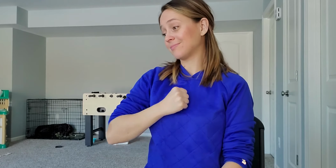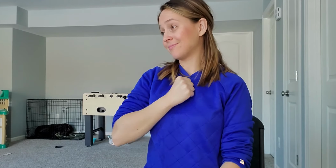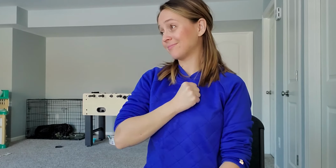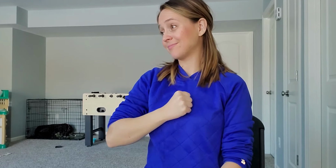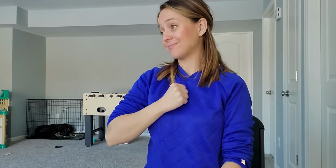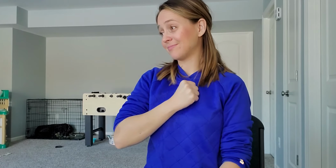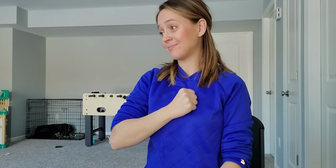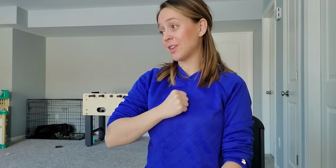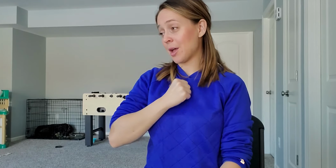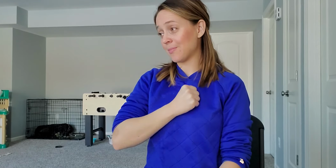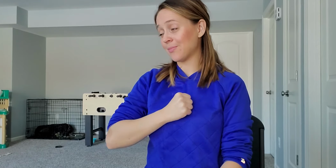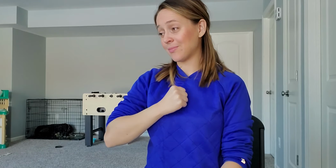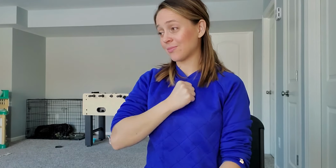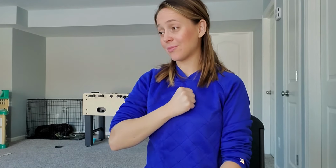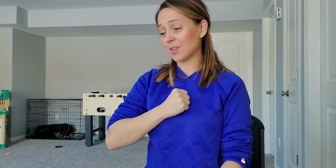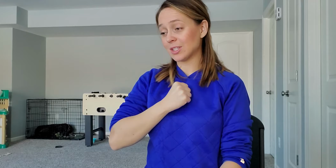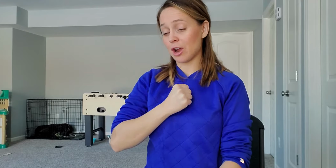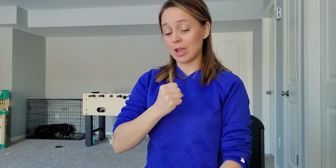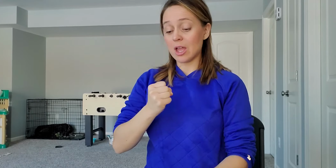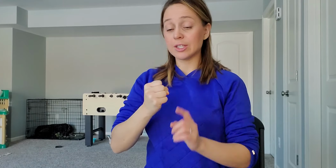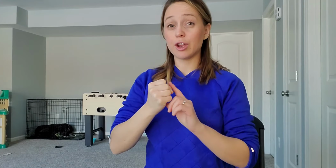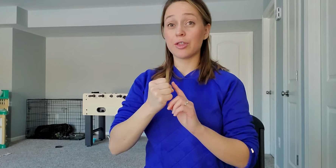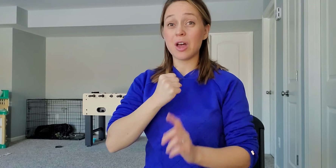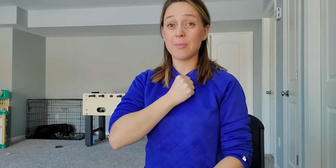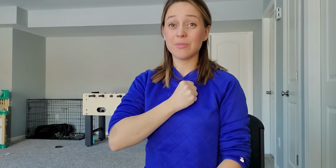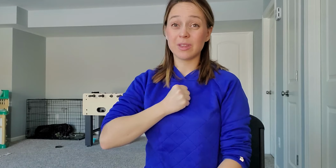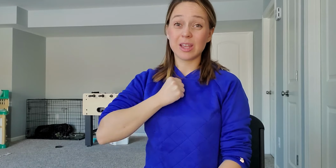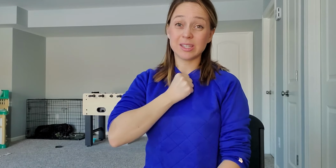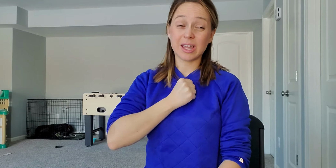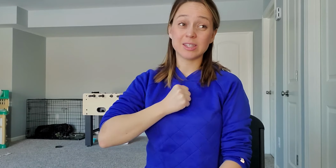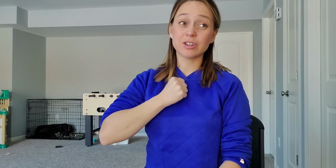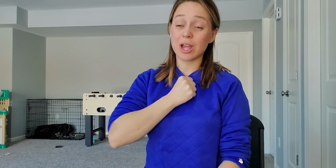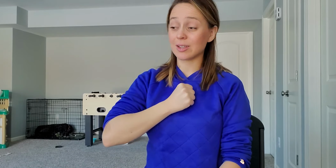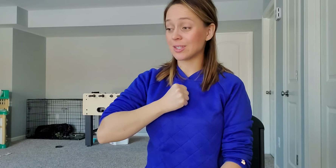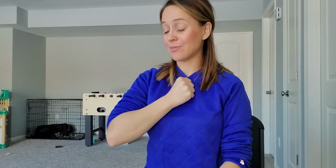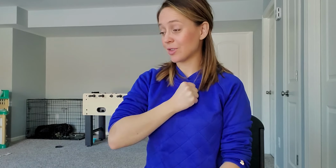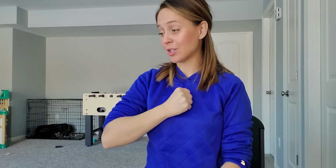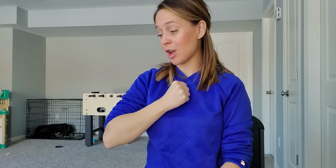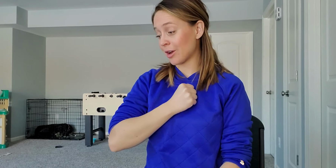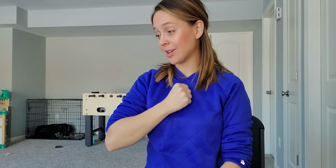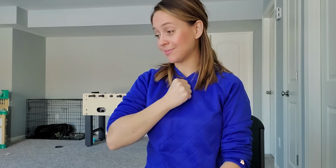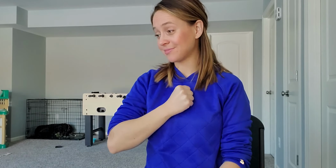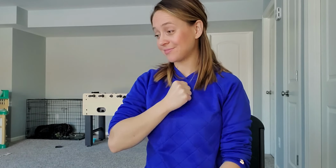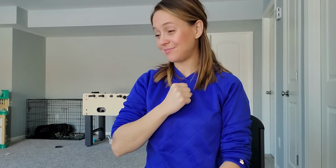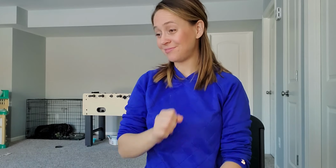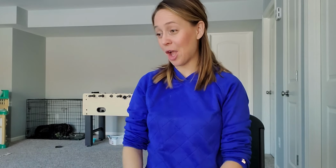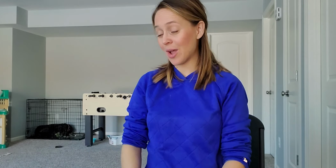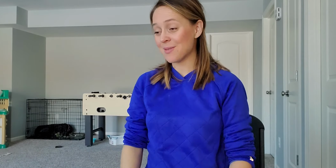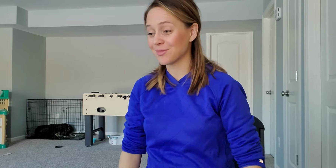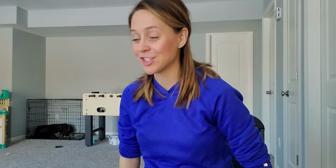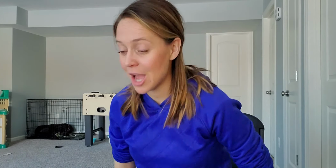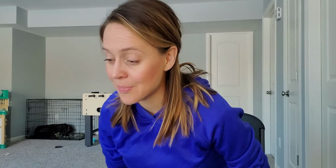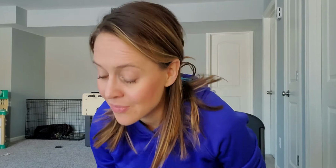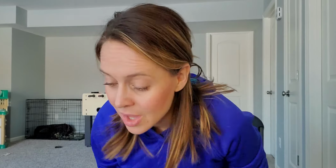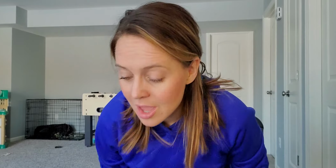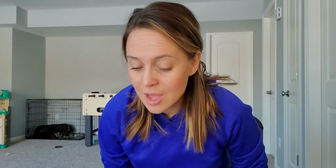is on against you. Yep. Mm-hmm. Sorry. So your thumb is against your chest. Sorry. Okay, good job.